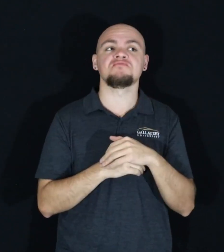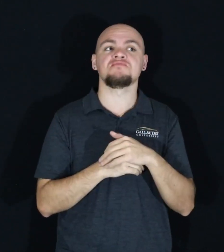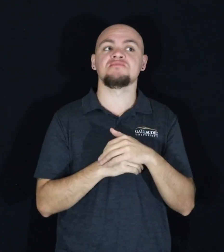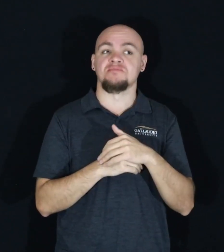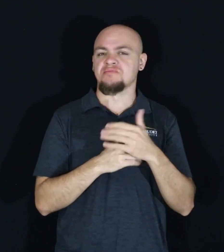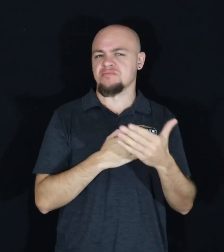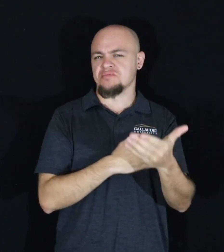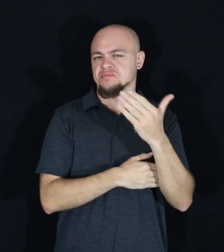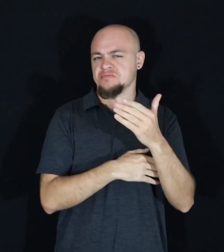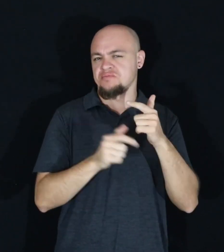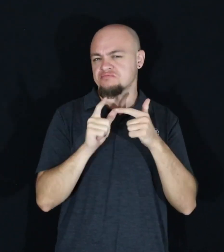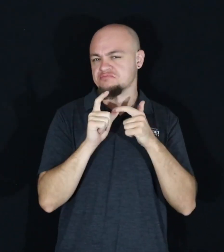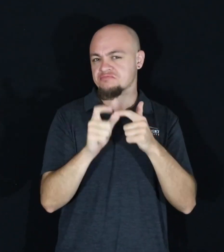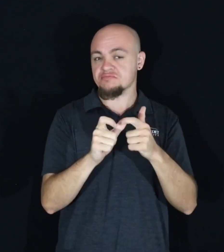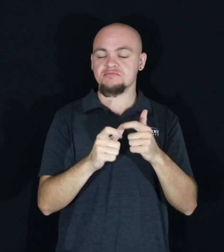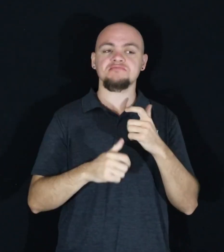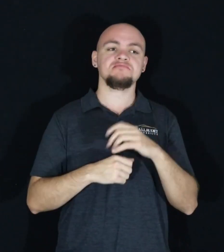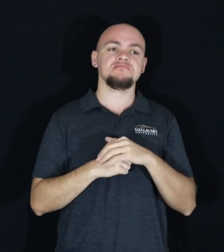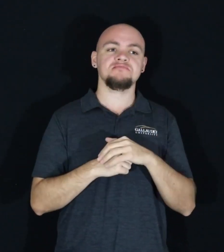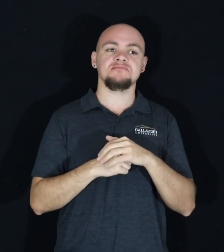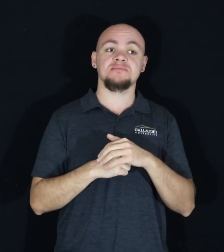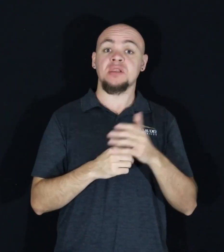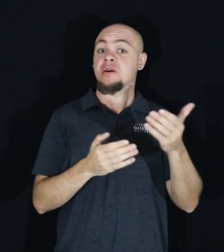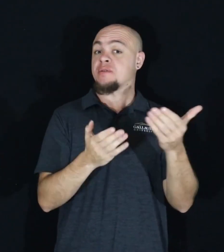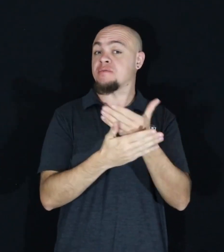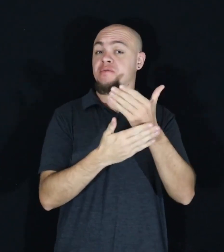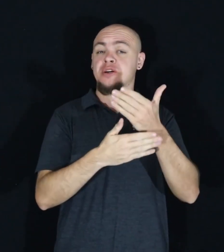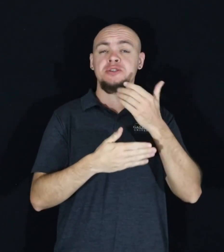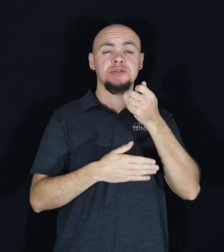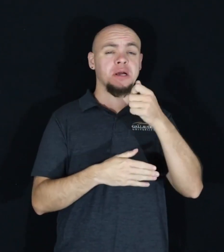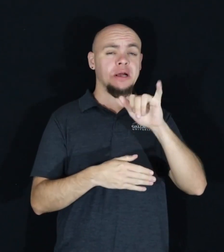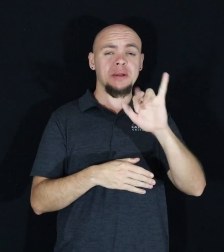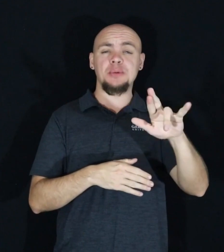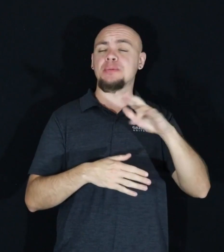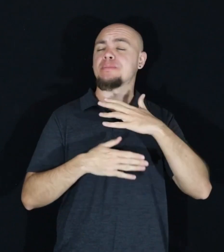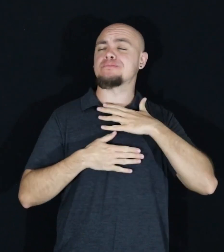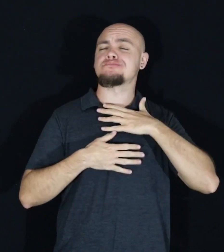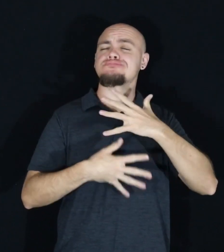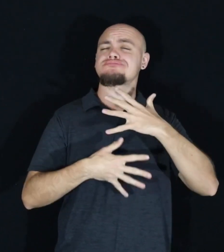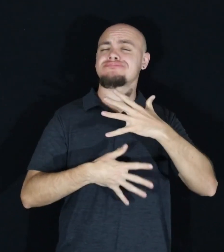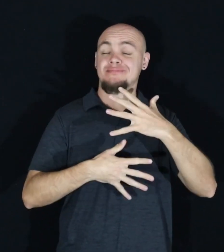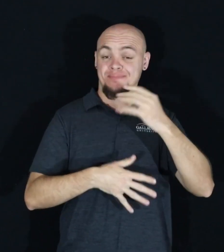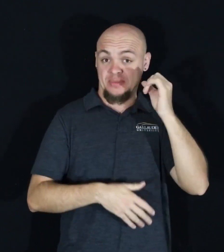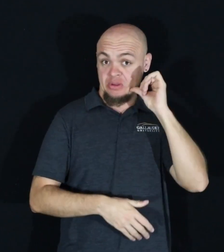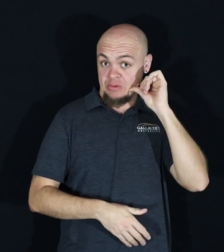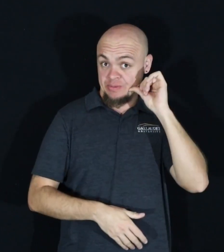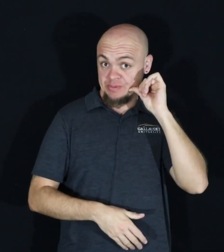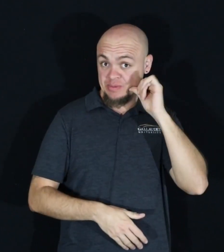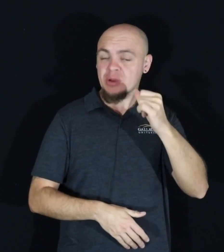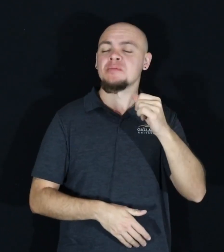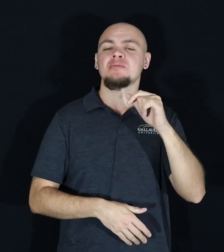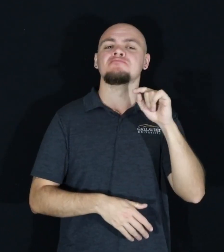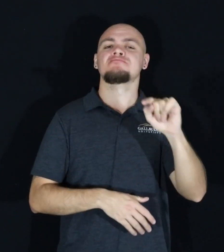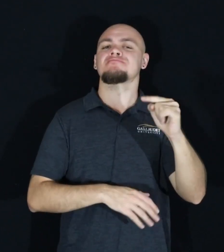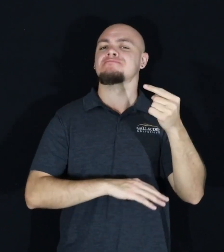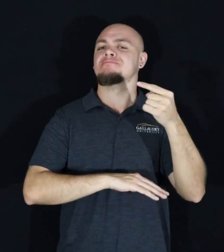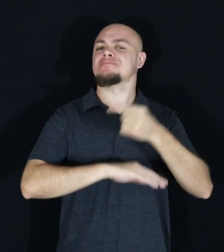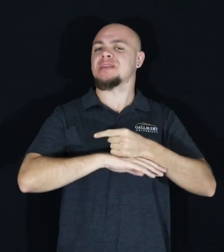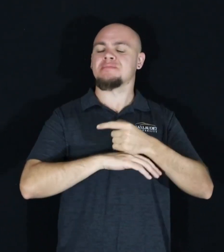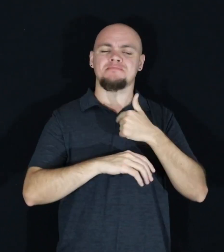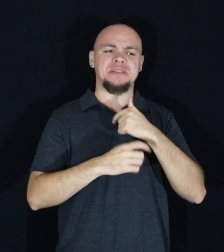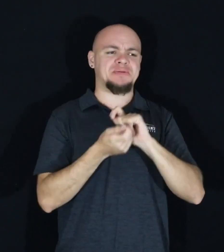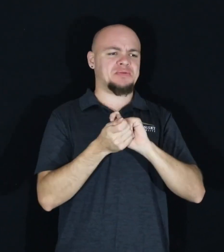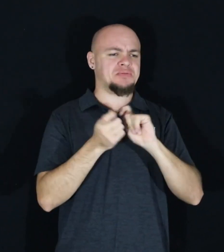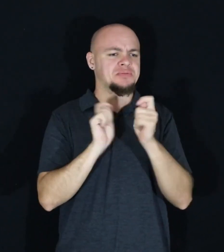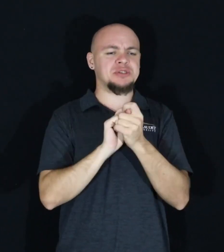morning jog, breathe fresh air. Tomorrow is the day I want to change to who I